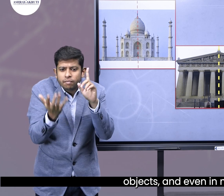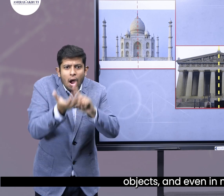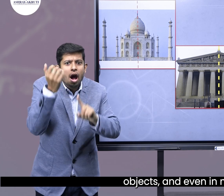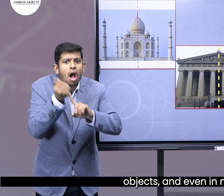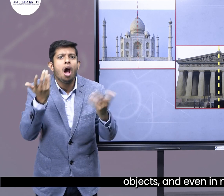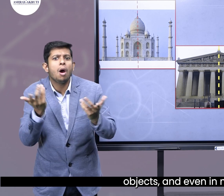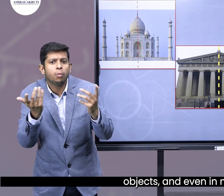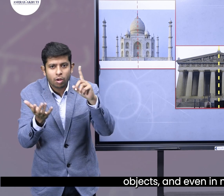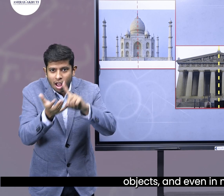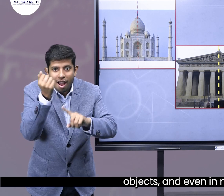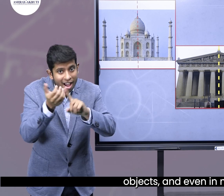nature.